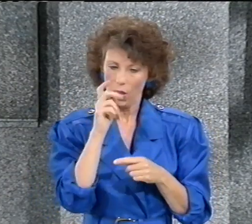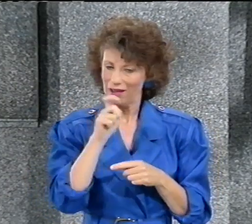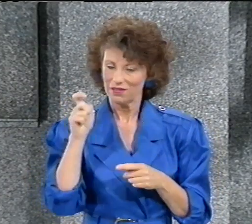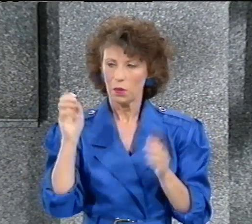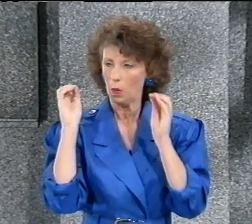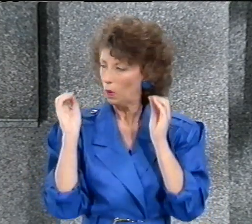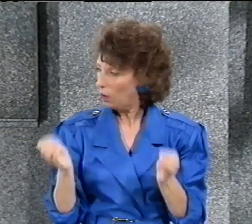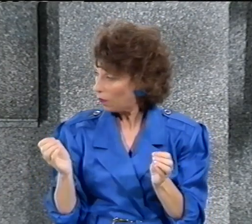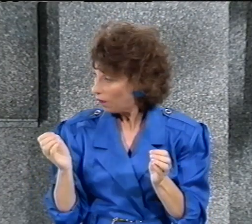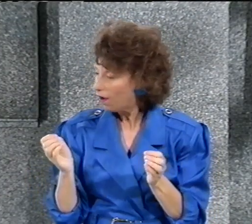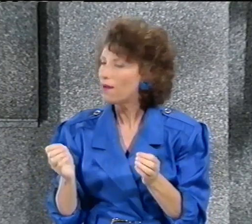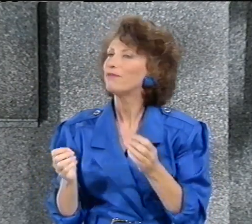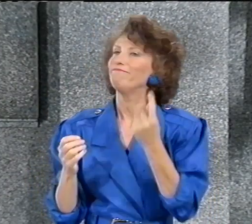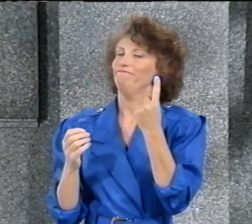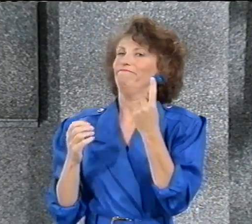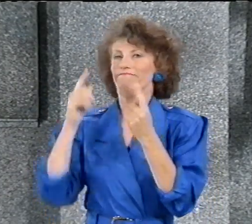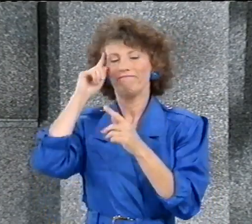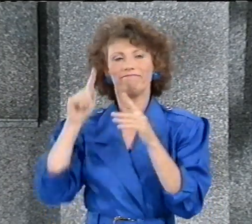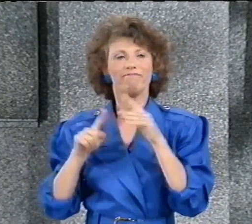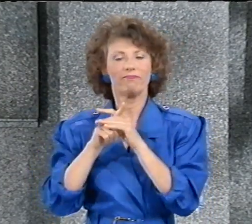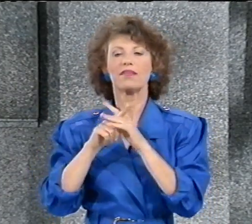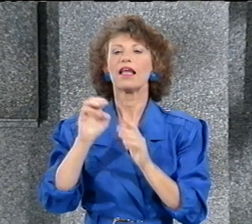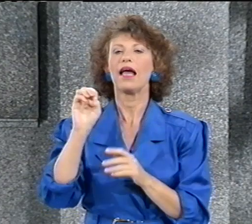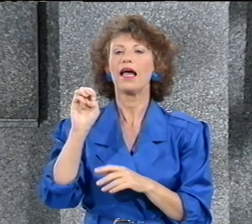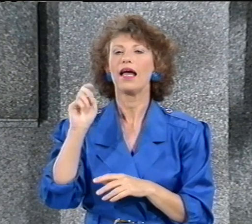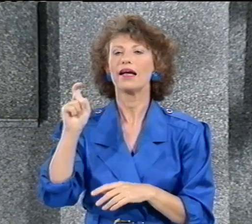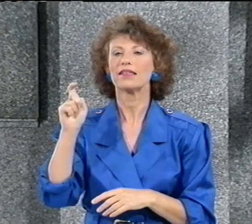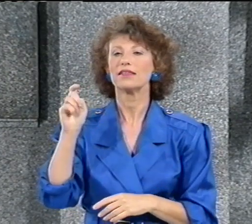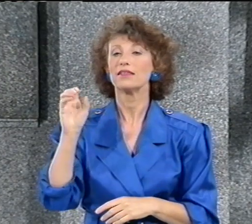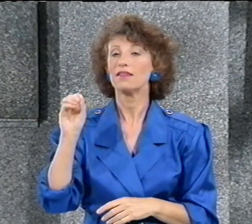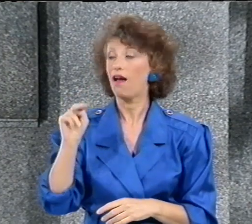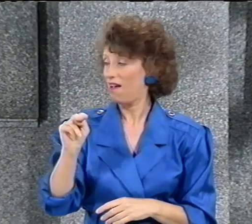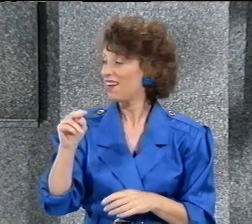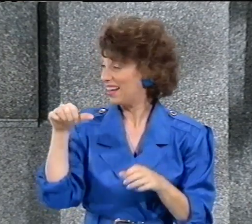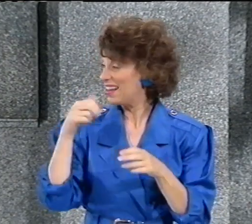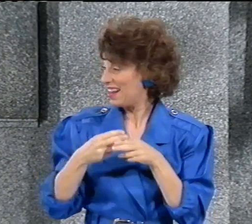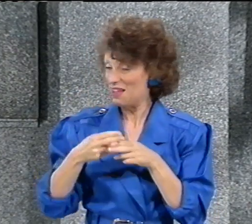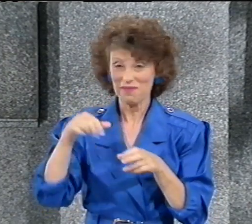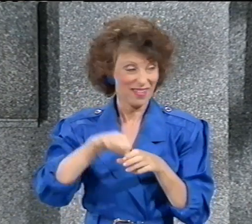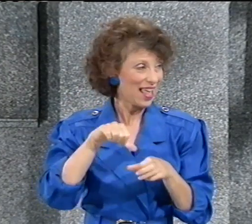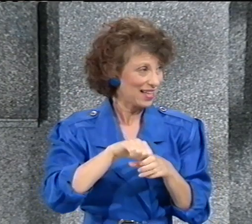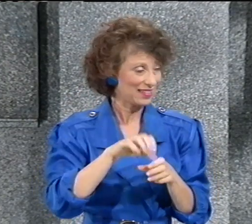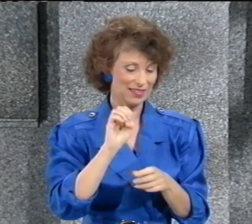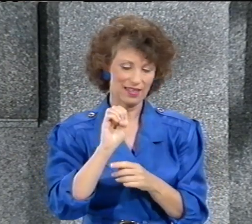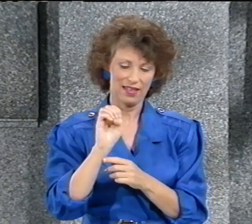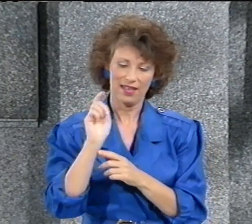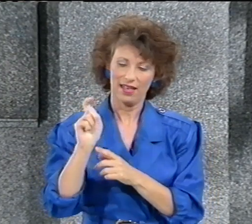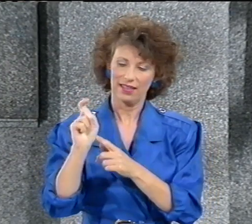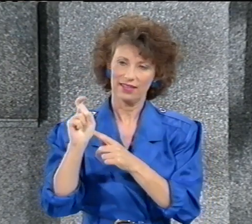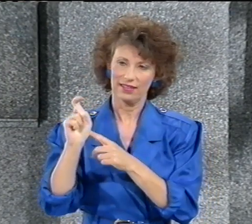can think of with double X's, because we don't usually have it in English, is the word Exxon, as in the gas station.